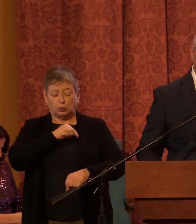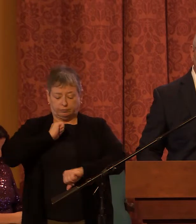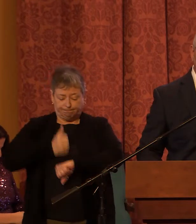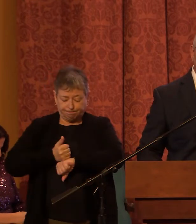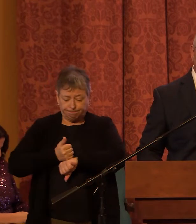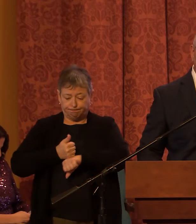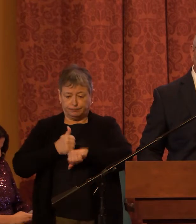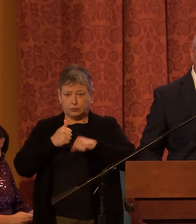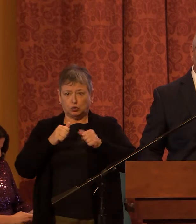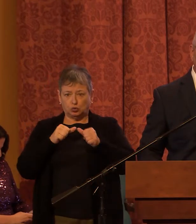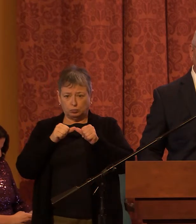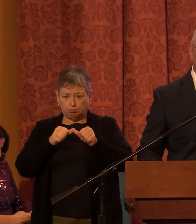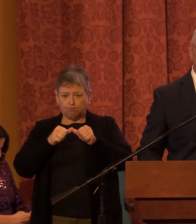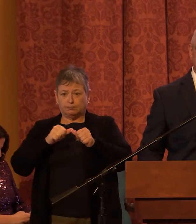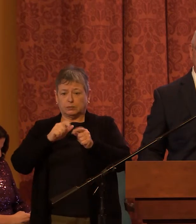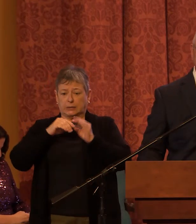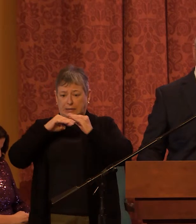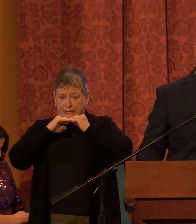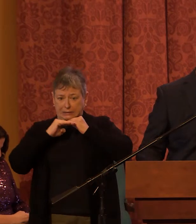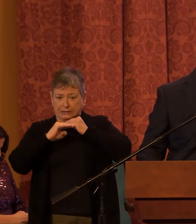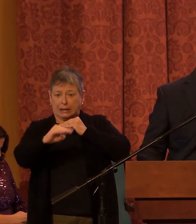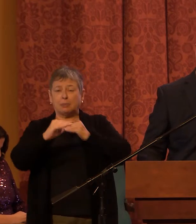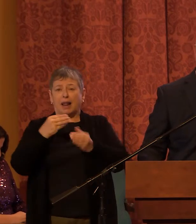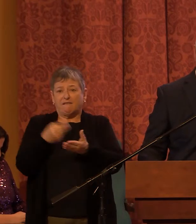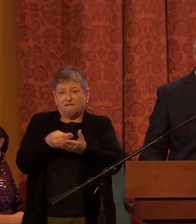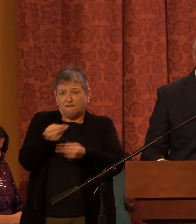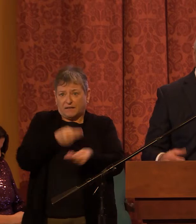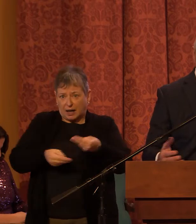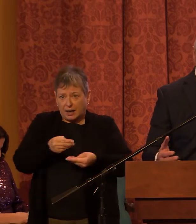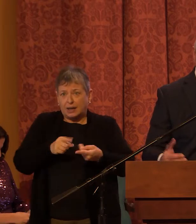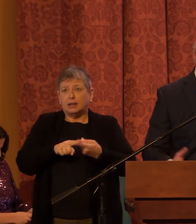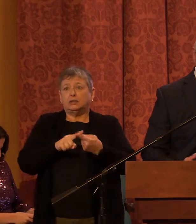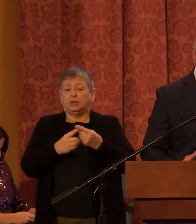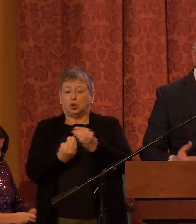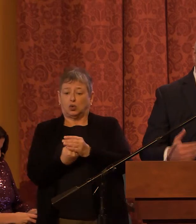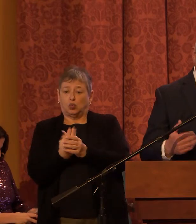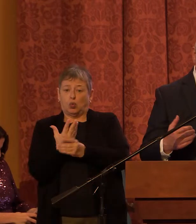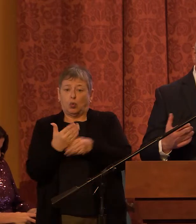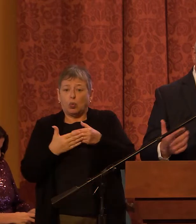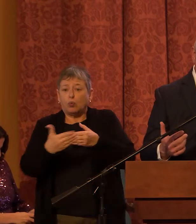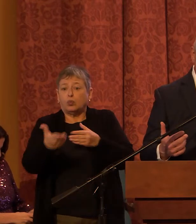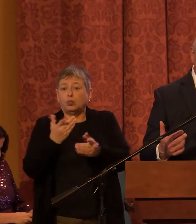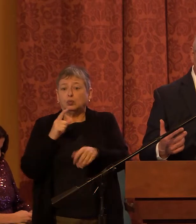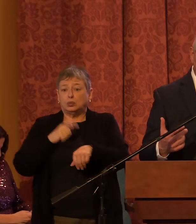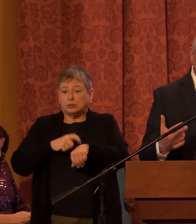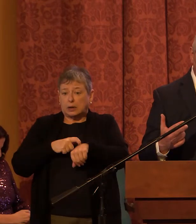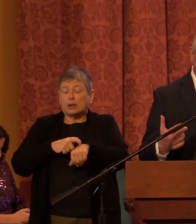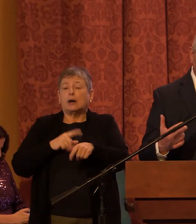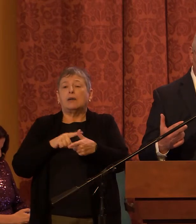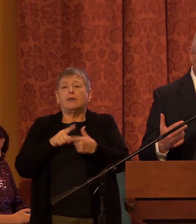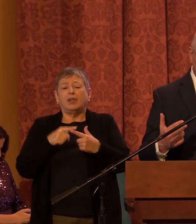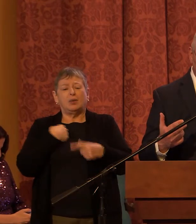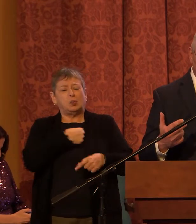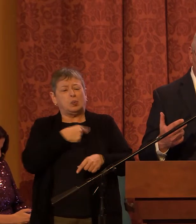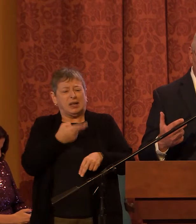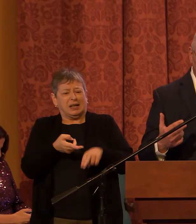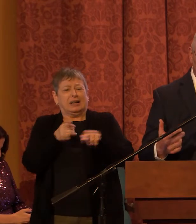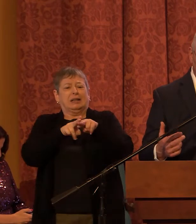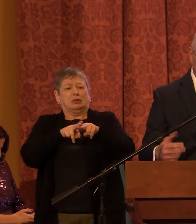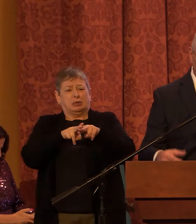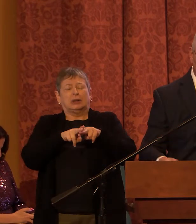finances and then growing them over time and making needed investments. And the increased amount we've been able